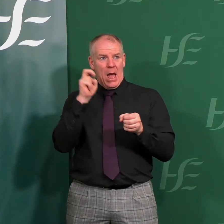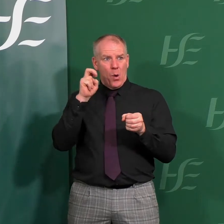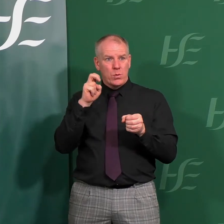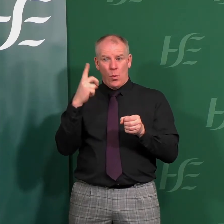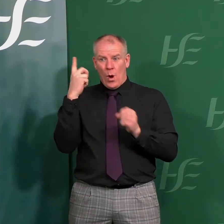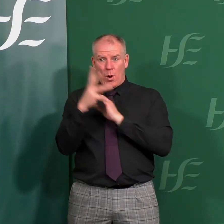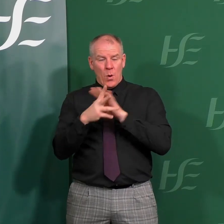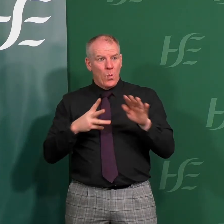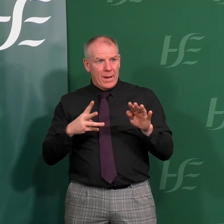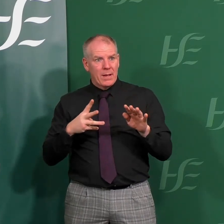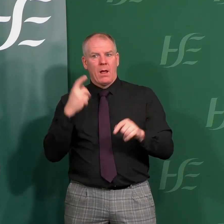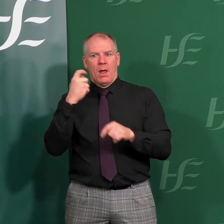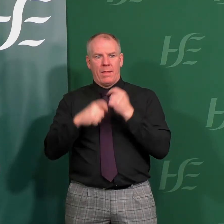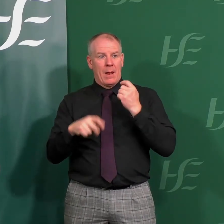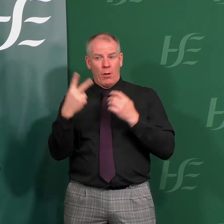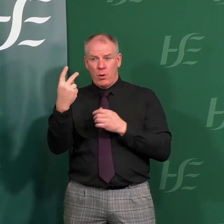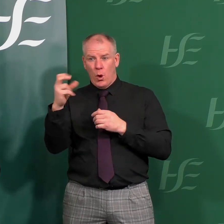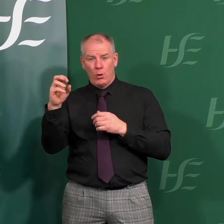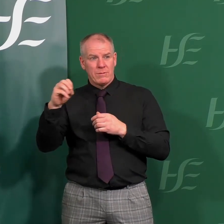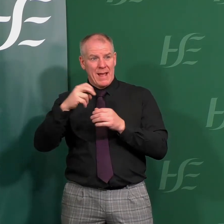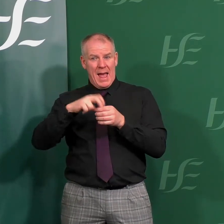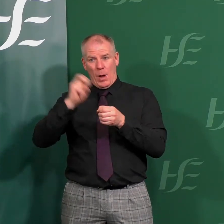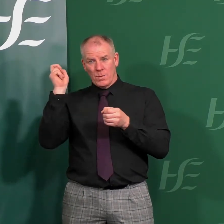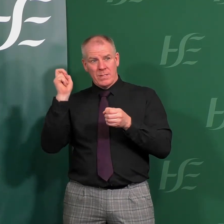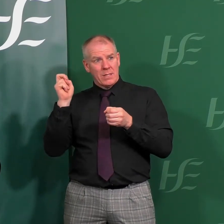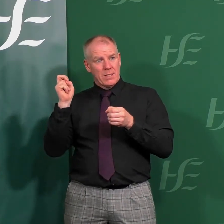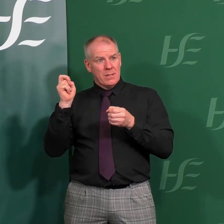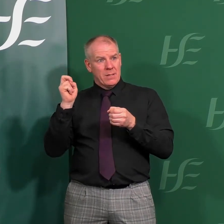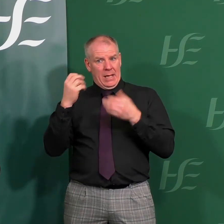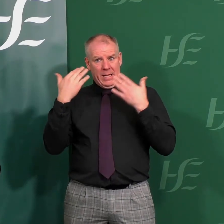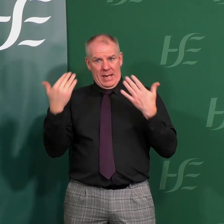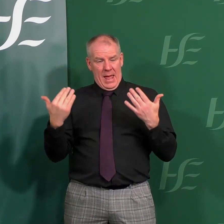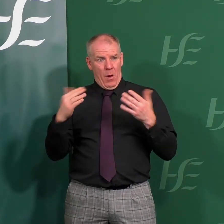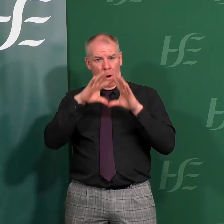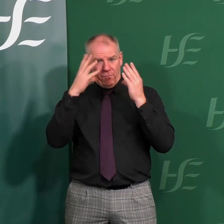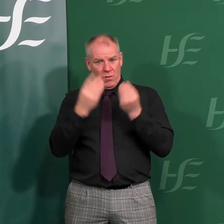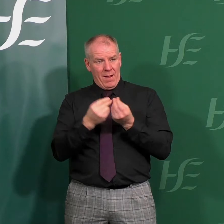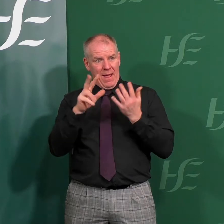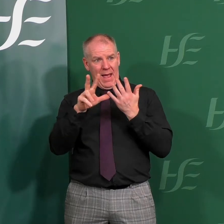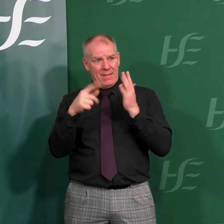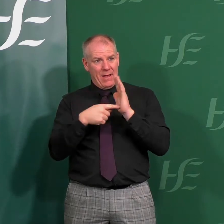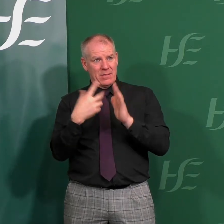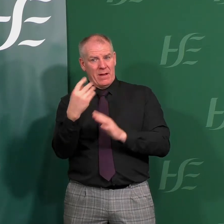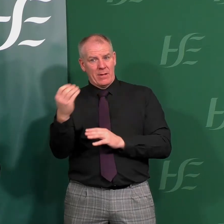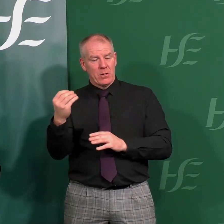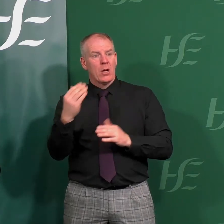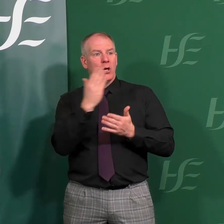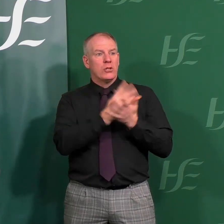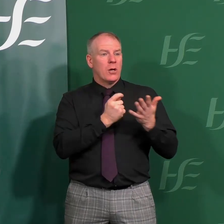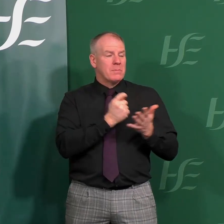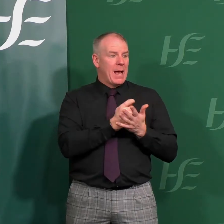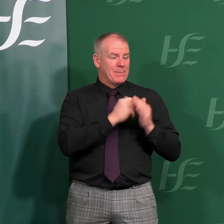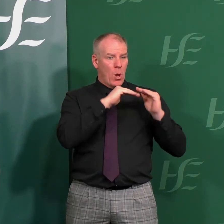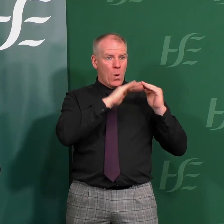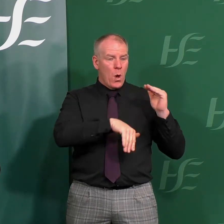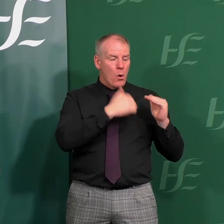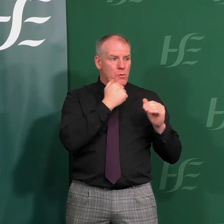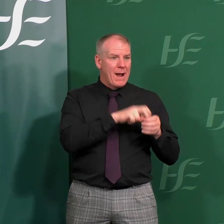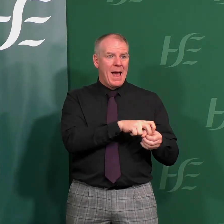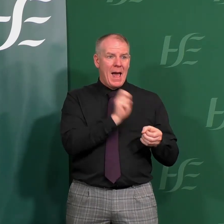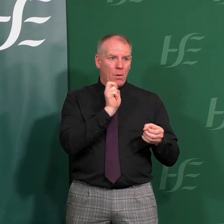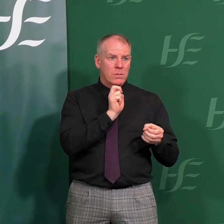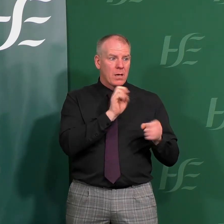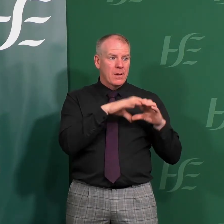out during the course of this week. Some people had a very low level of staff out and all of a sudden had 300 people out in our